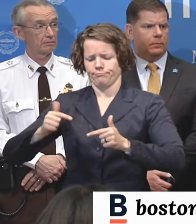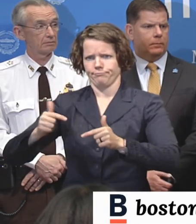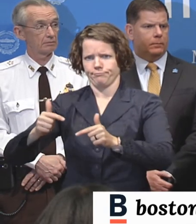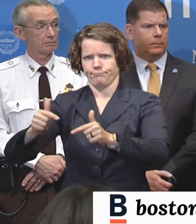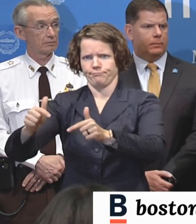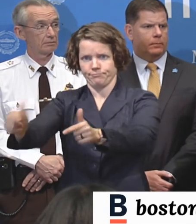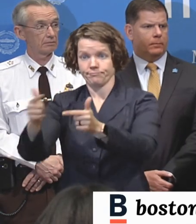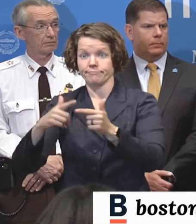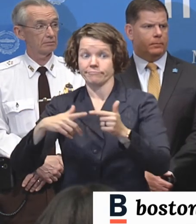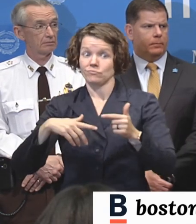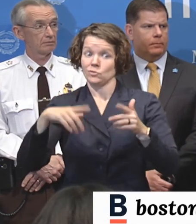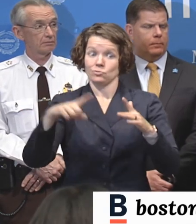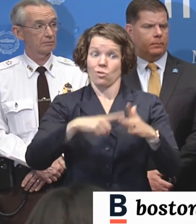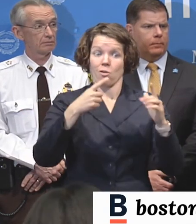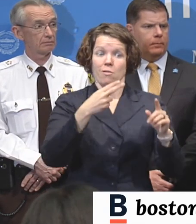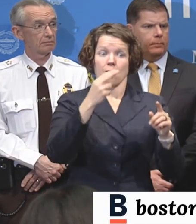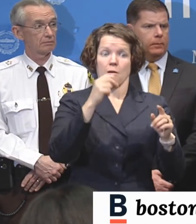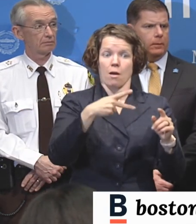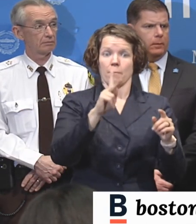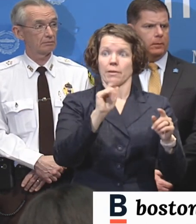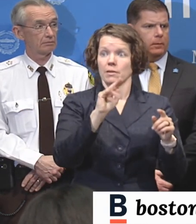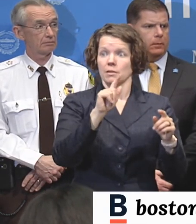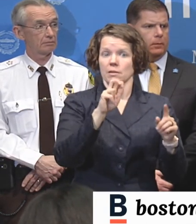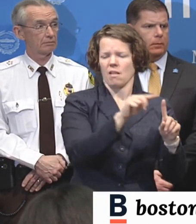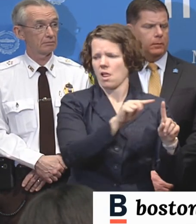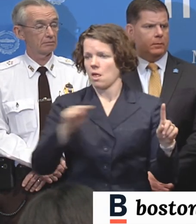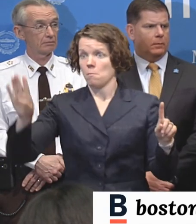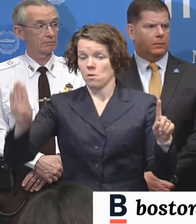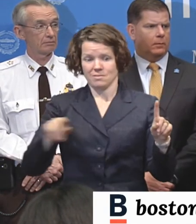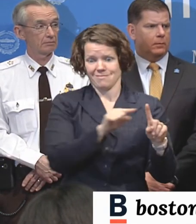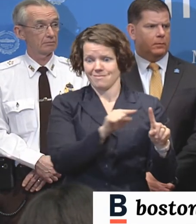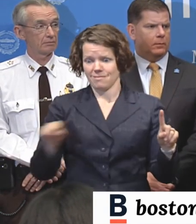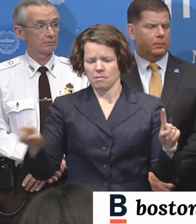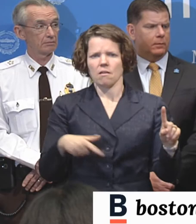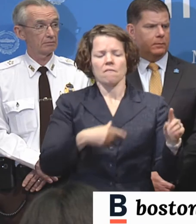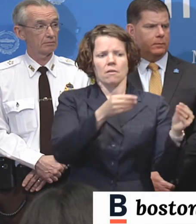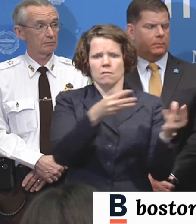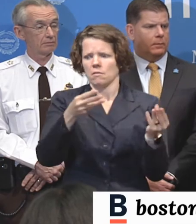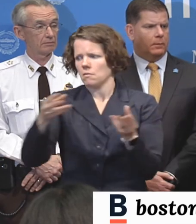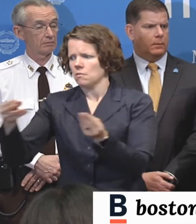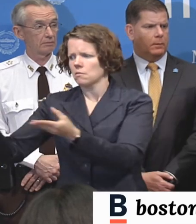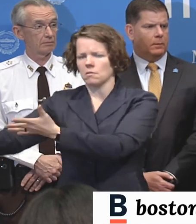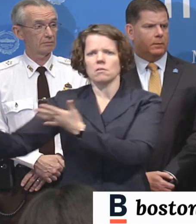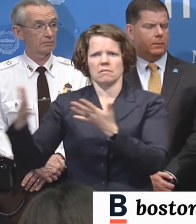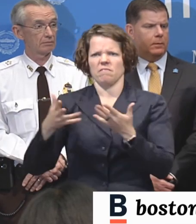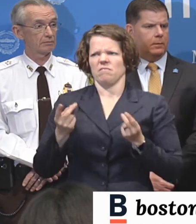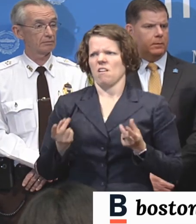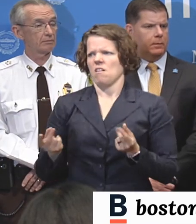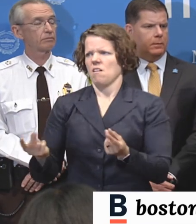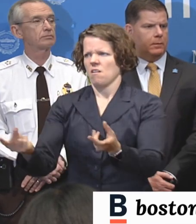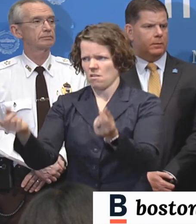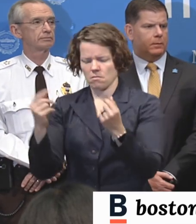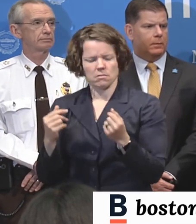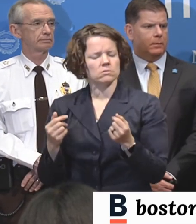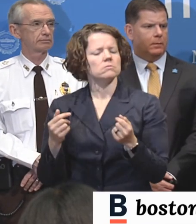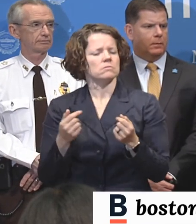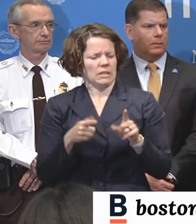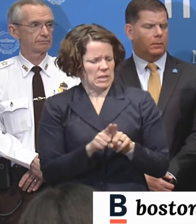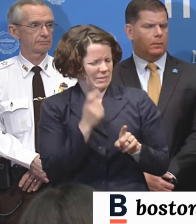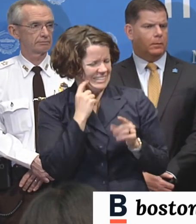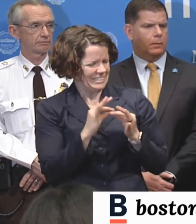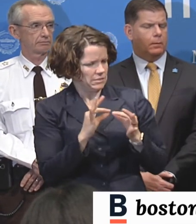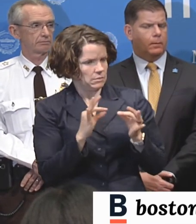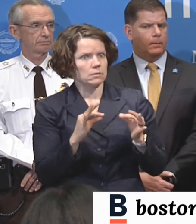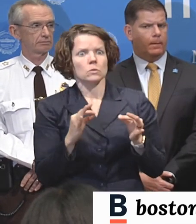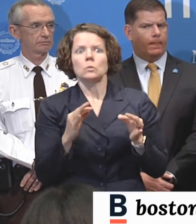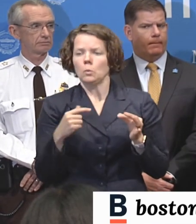communicated down, and there are extensive and strategic plans that are in place to deal with these different scenarios. And as he mentioned earlier in the week, we worked through one of the